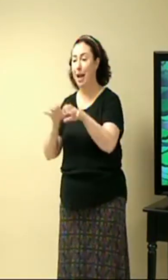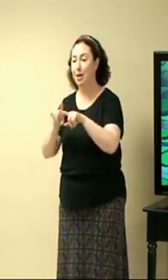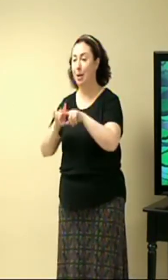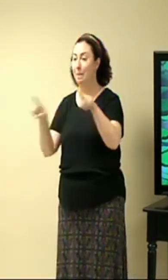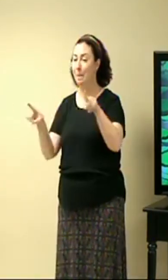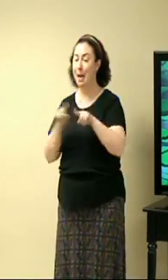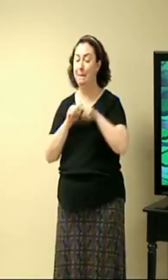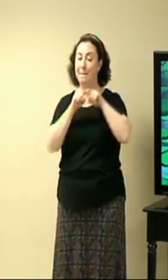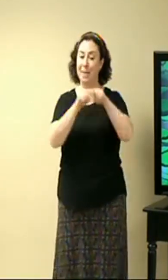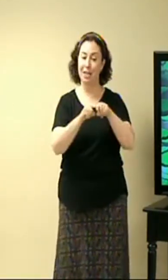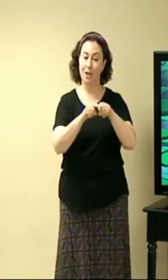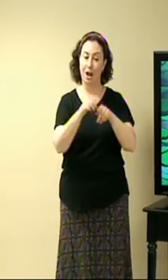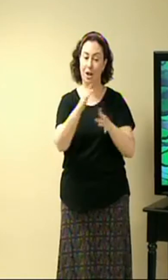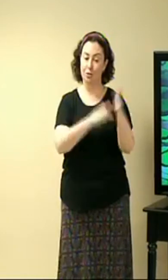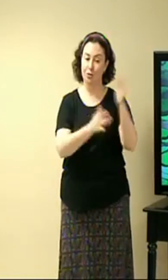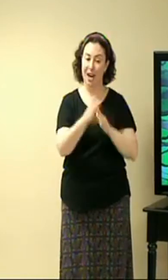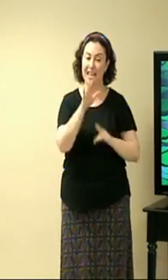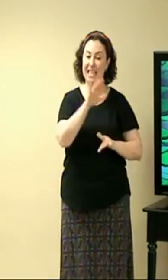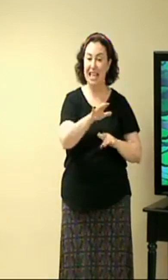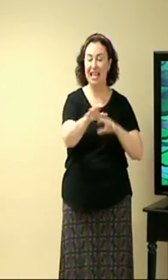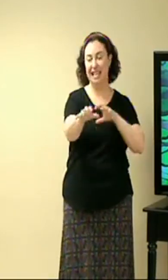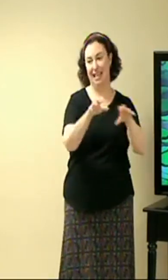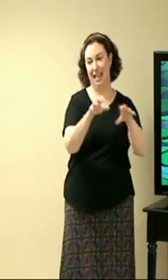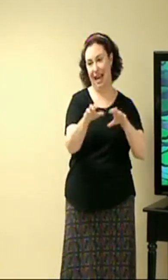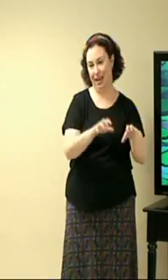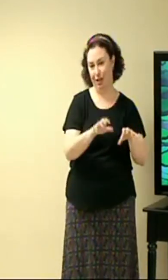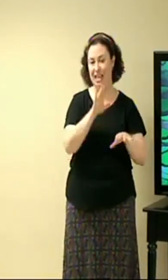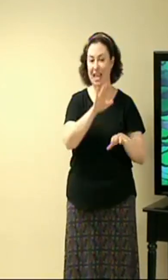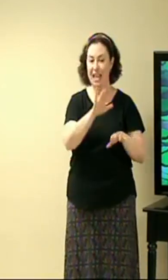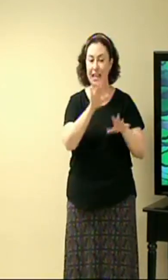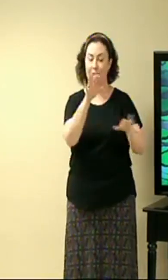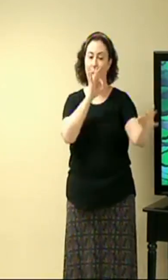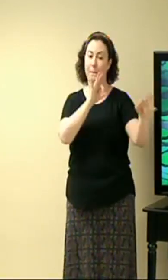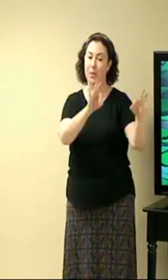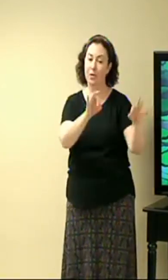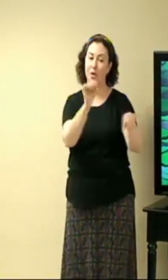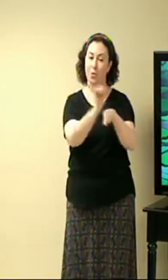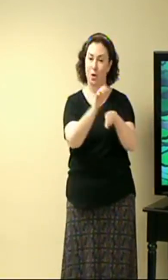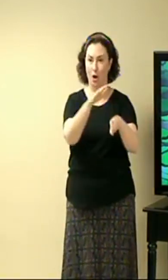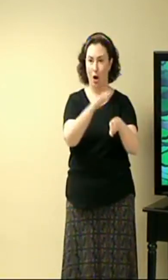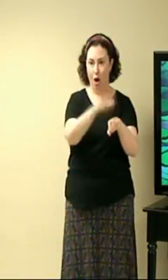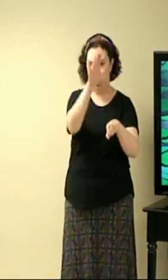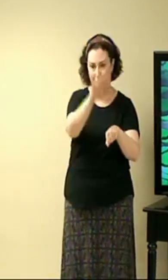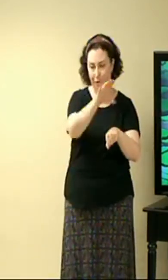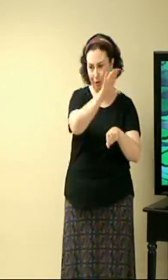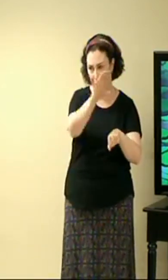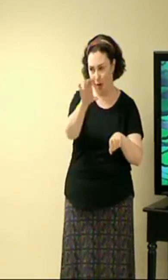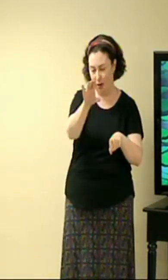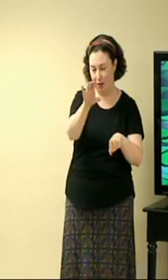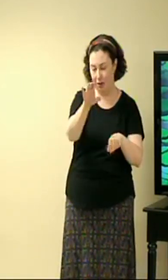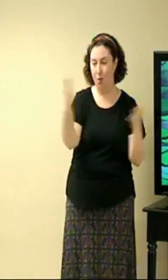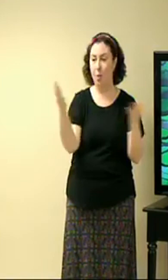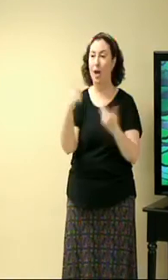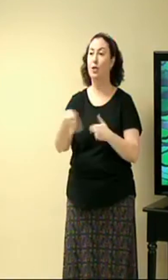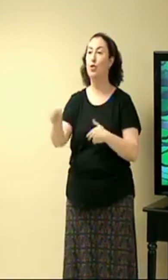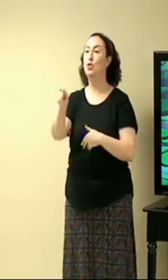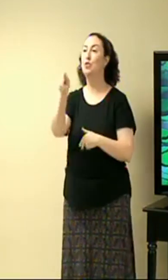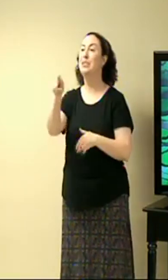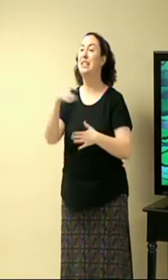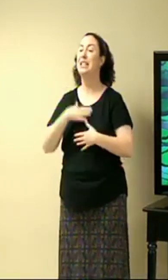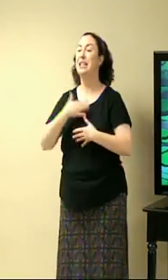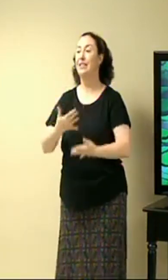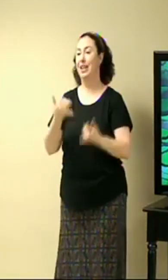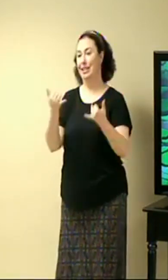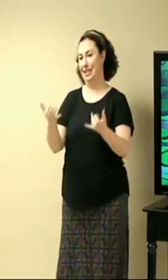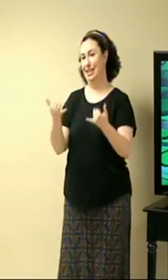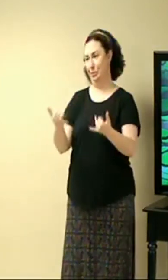not based on our good works, but based on Jesus's perfect work on the cross. And so what do you need to confess and repent of this